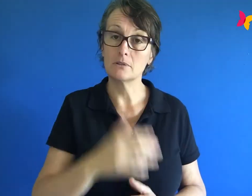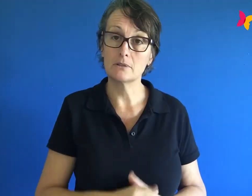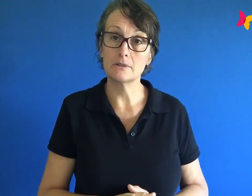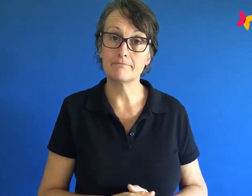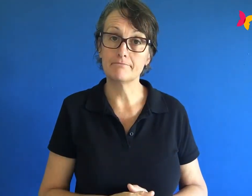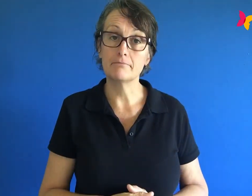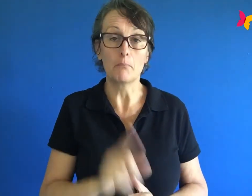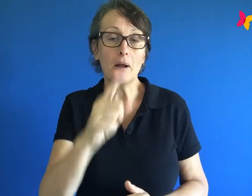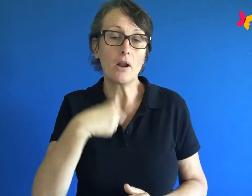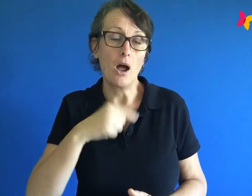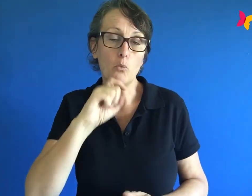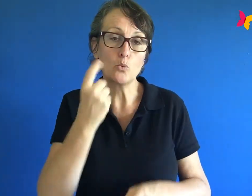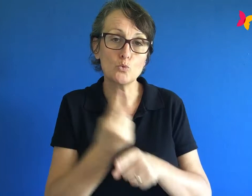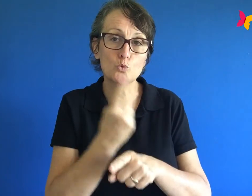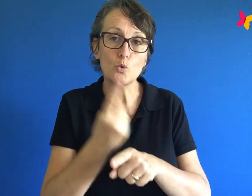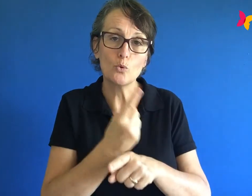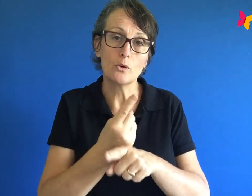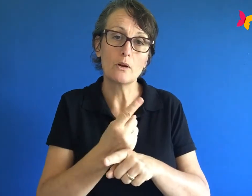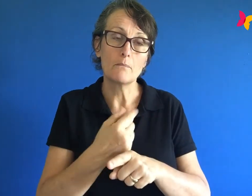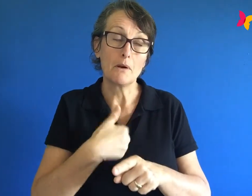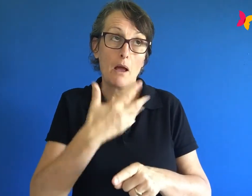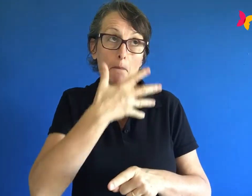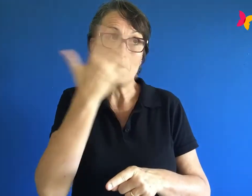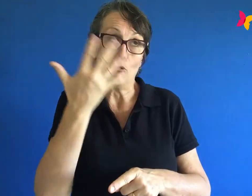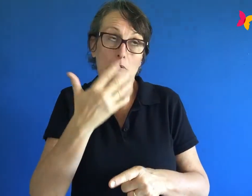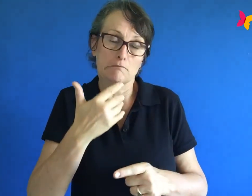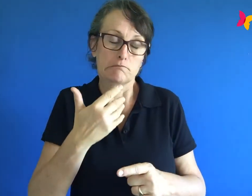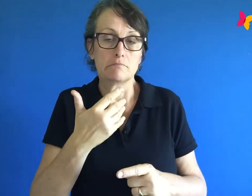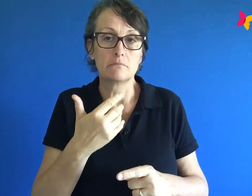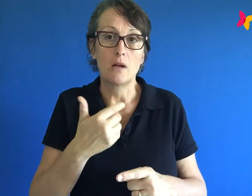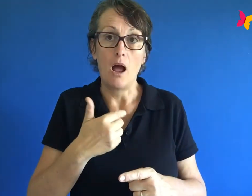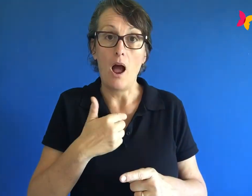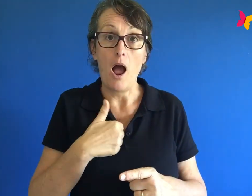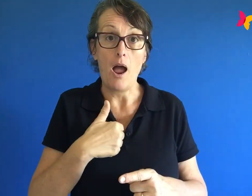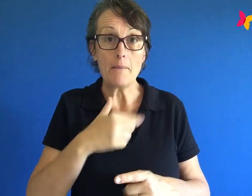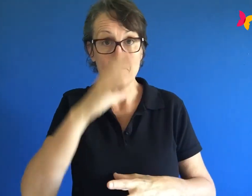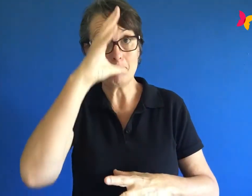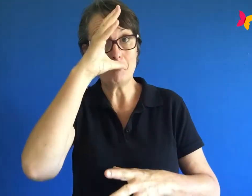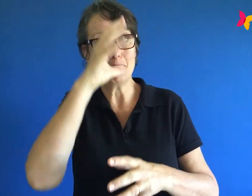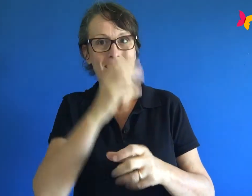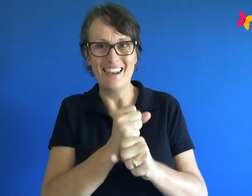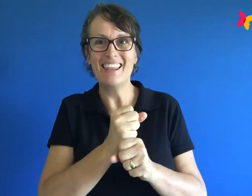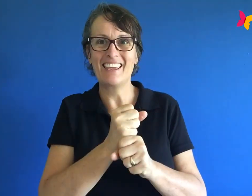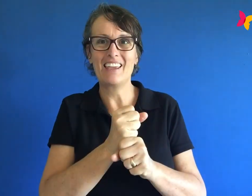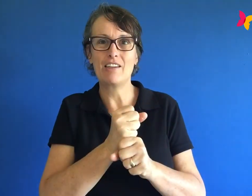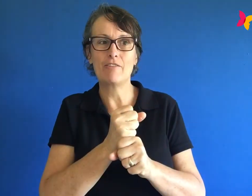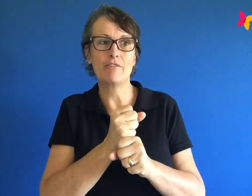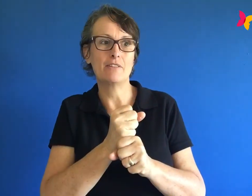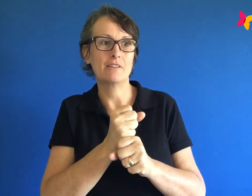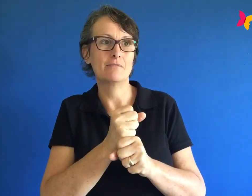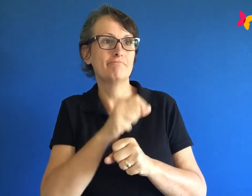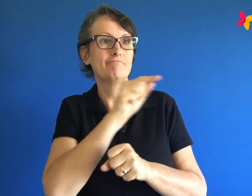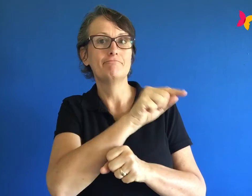from saying it, that I believed the press that your child had to have